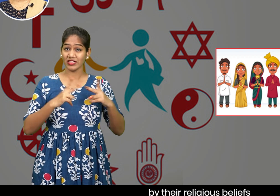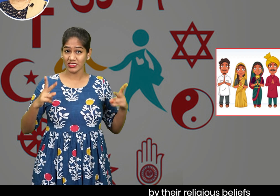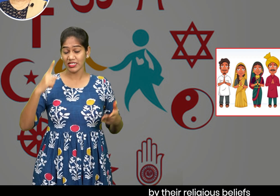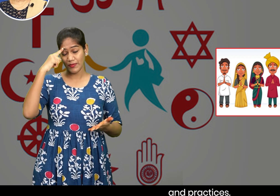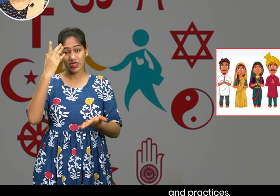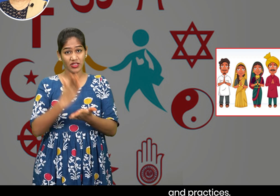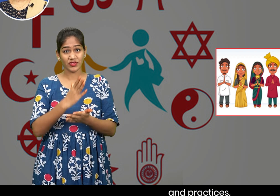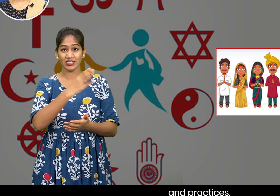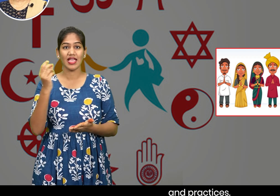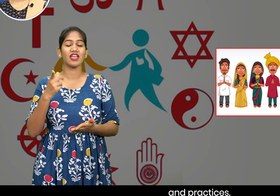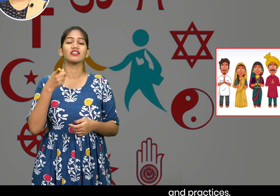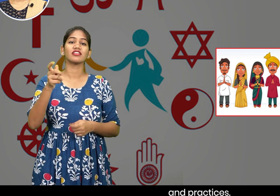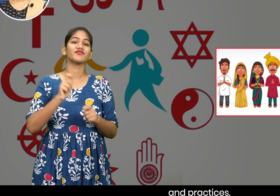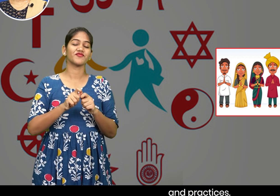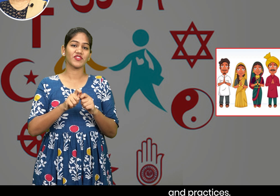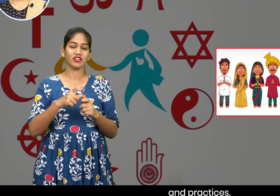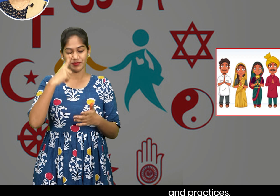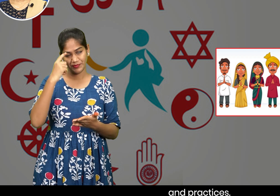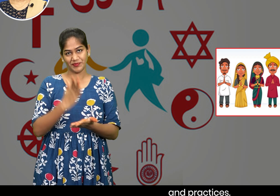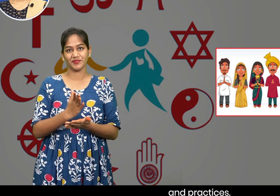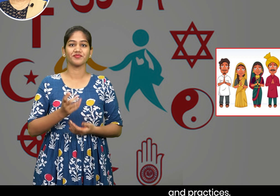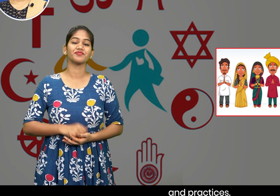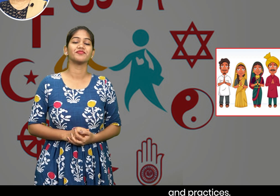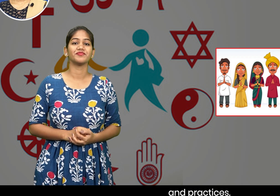beliefs and practices.